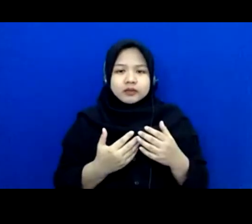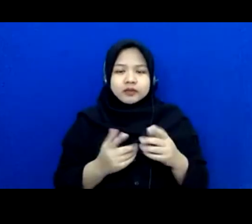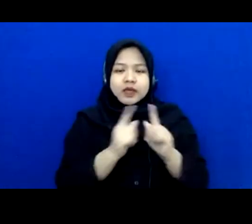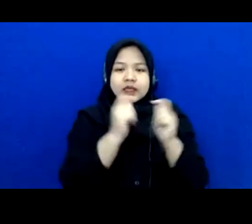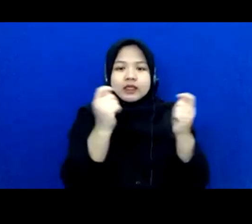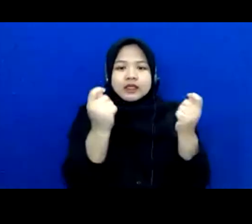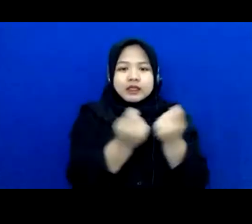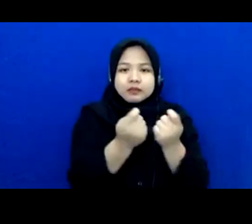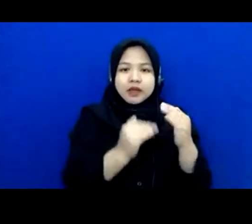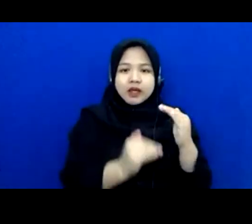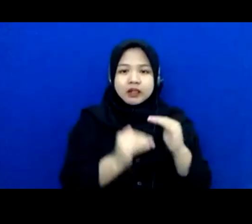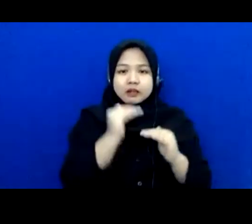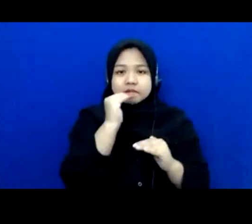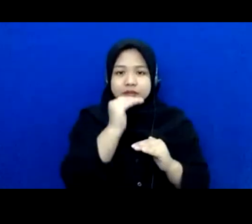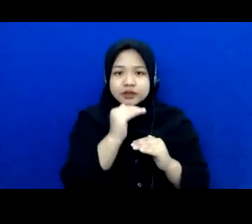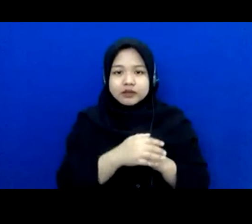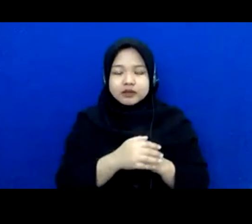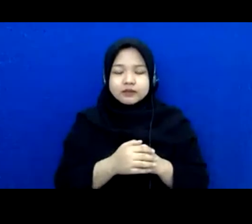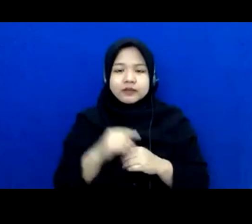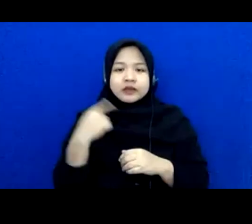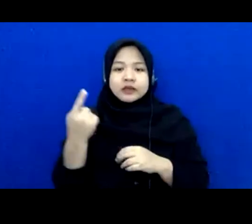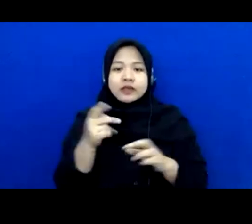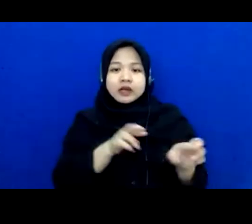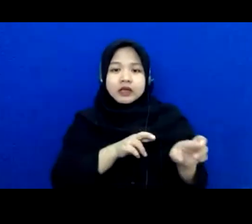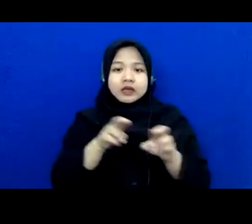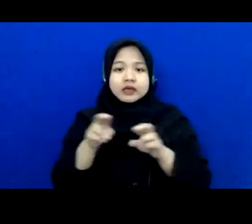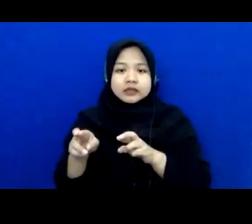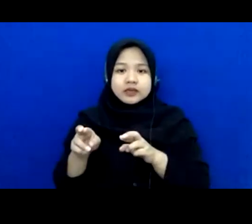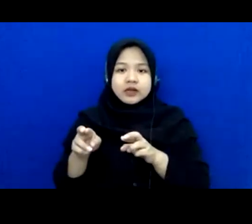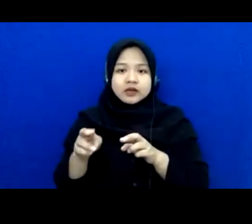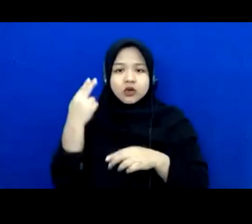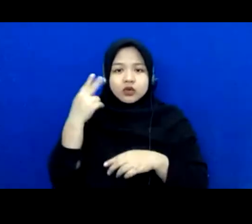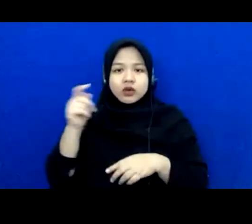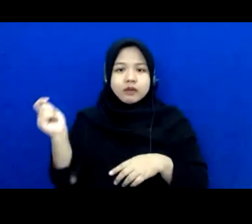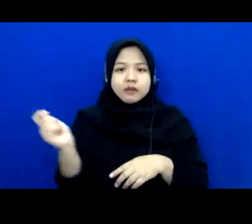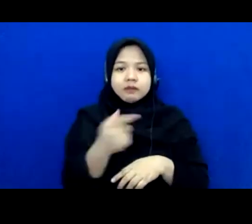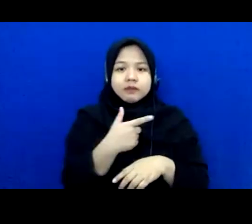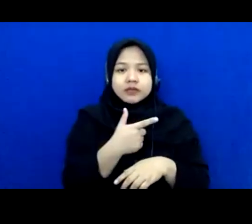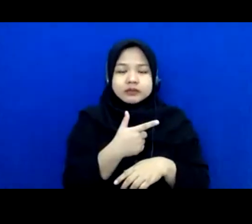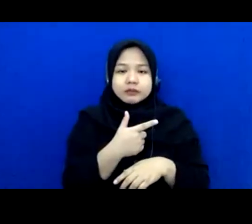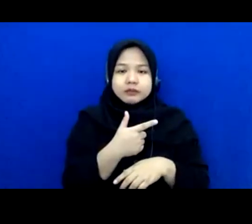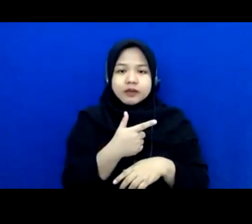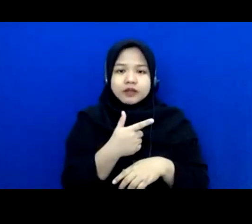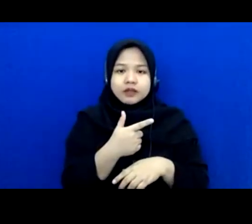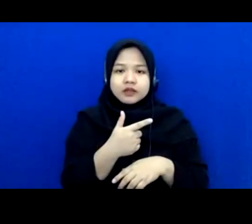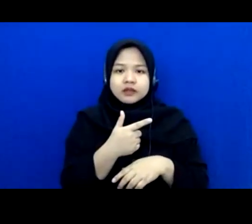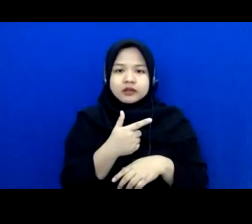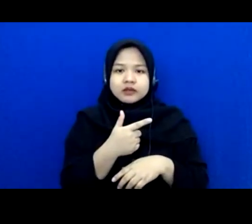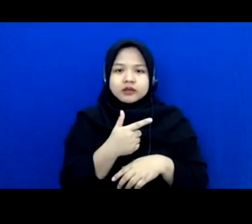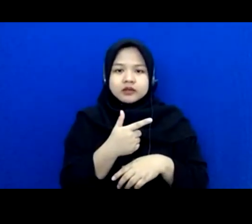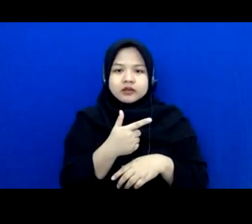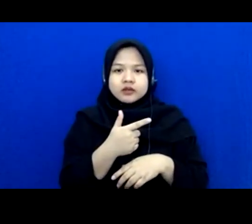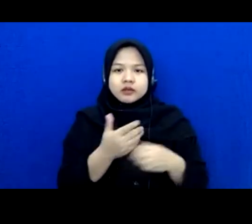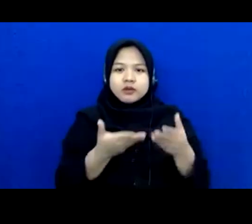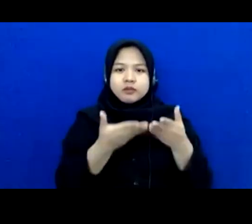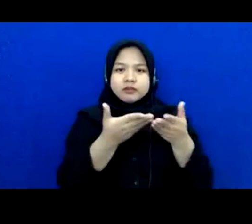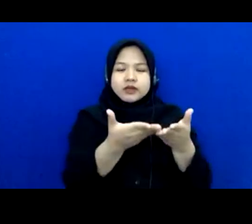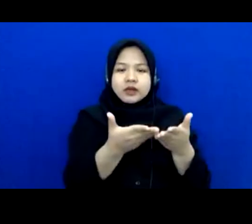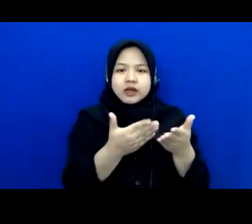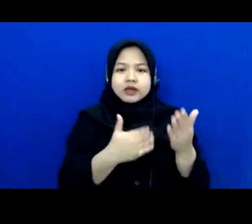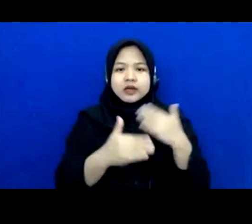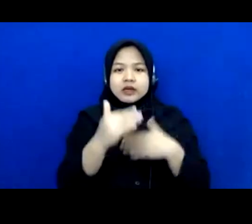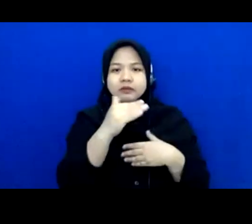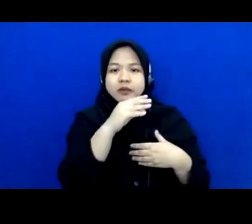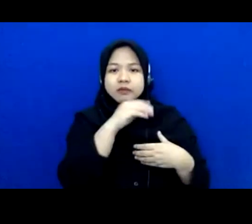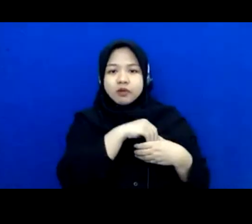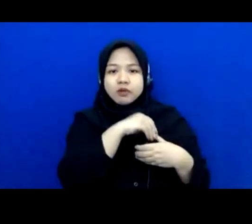was something we'd always planned to do, but it accelerated that. And that channel provides more profit